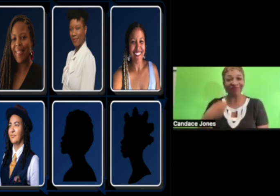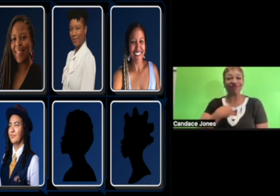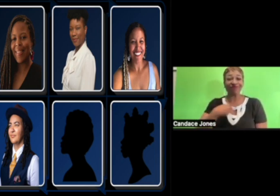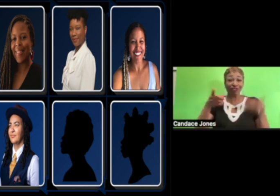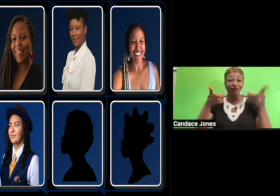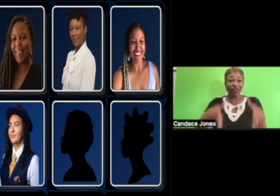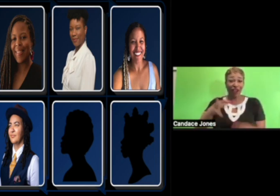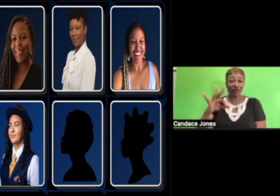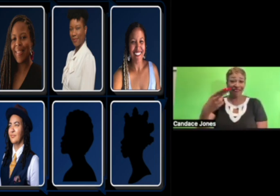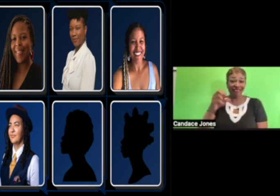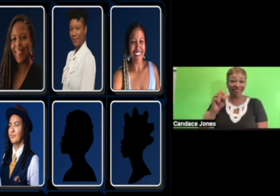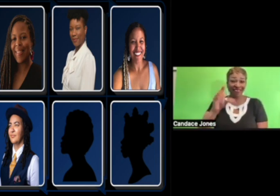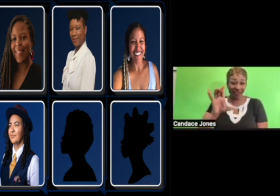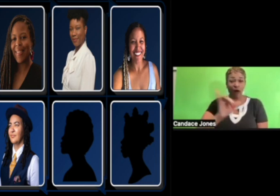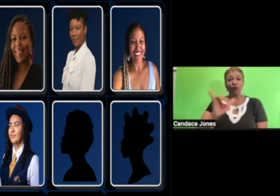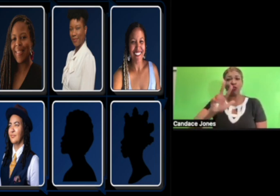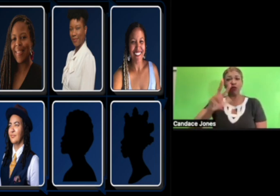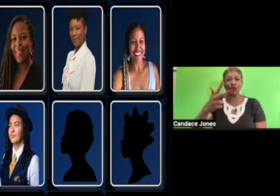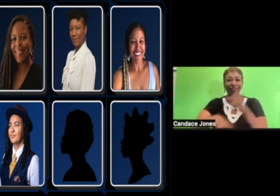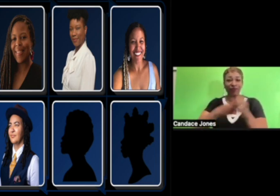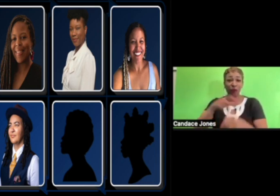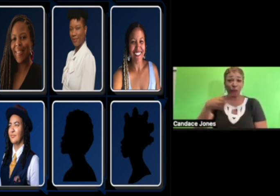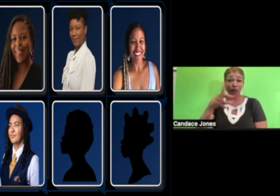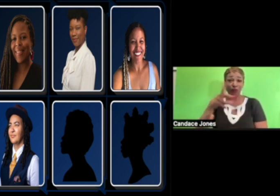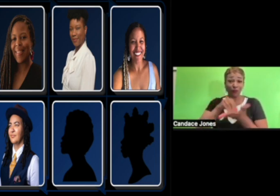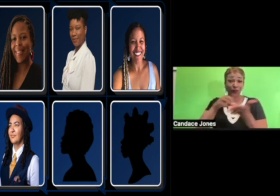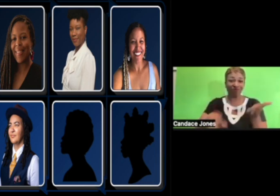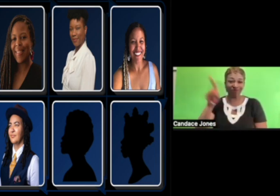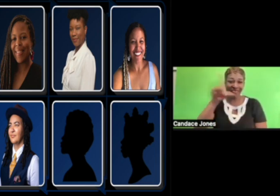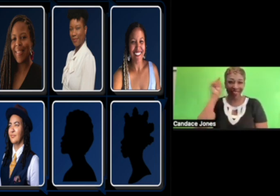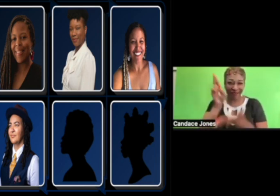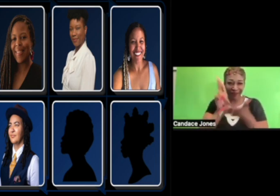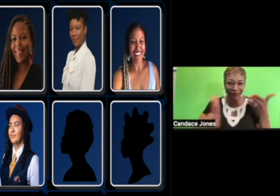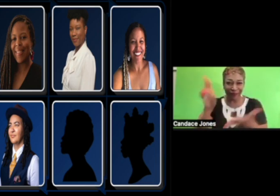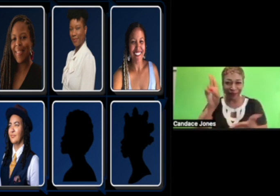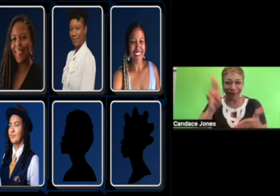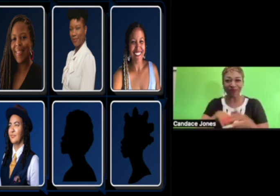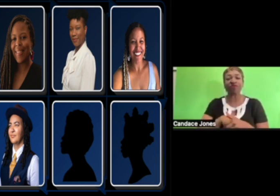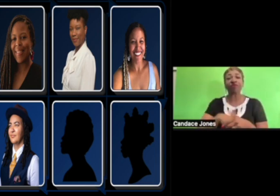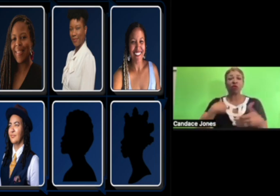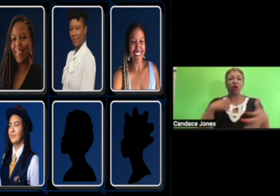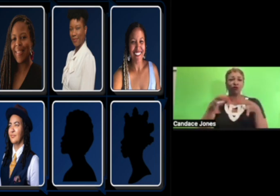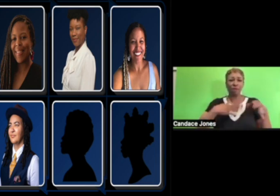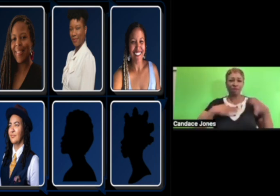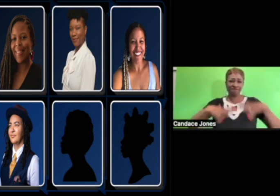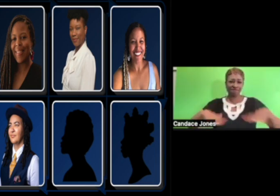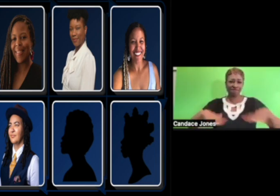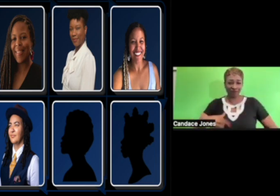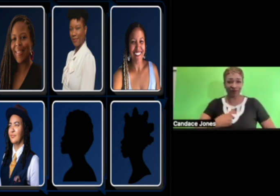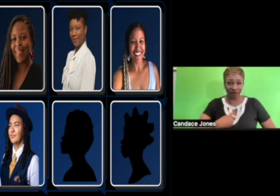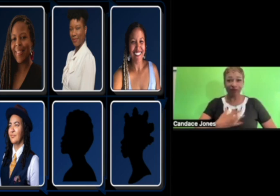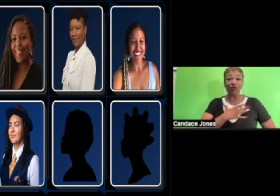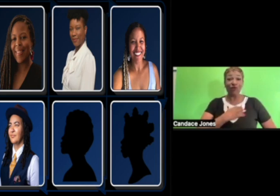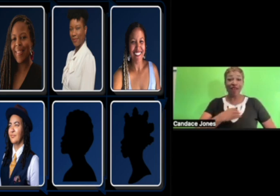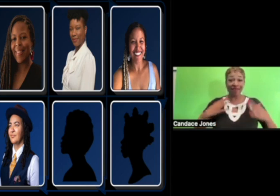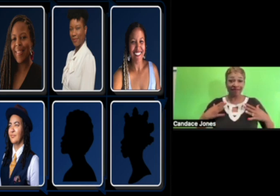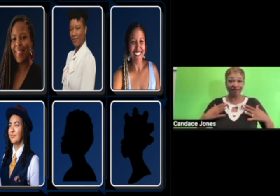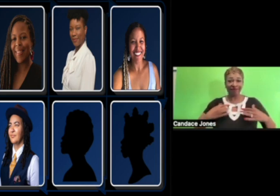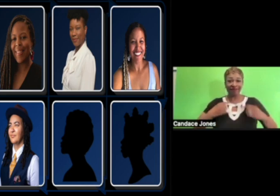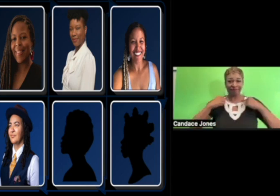Jones, and I am the director of the center and a third-year PhD student at Gallaudet University.